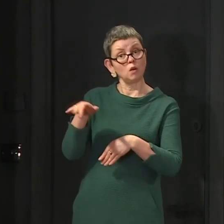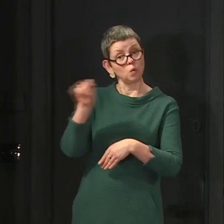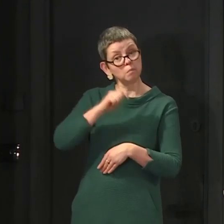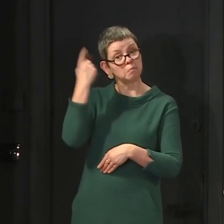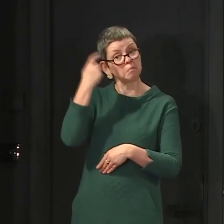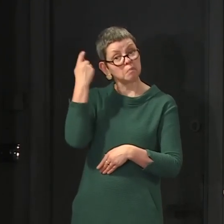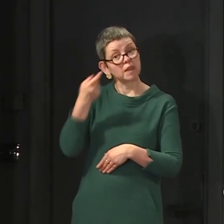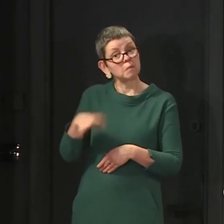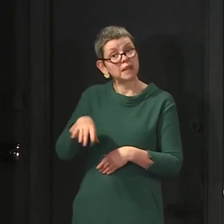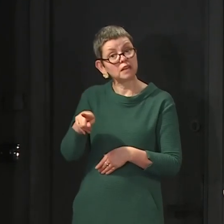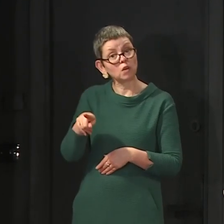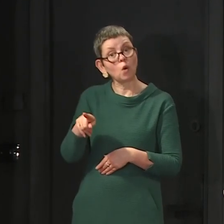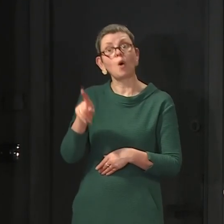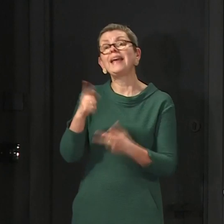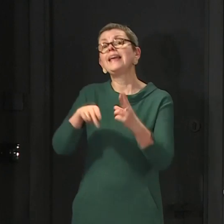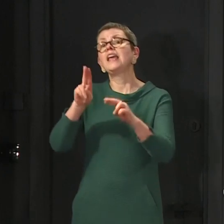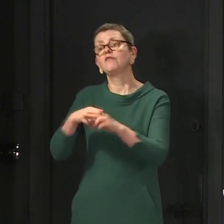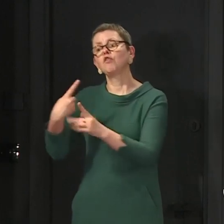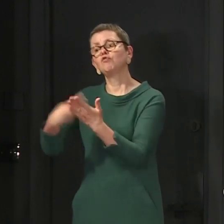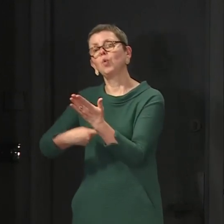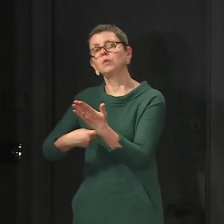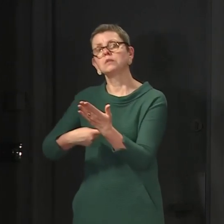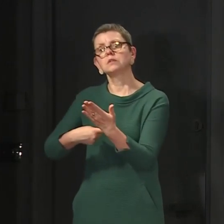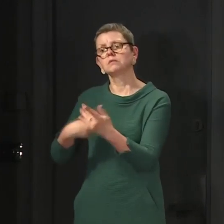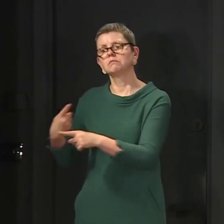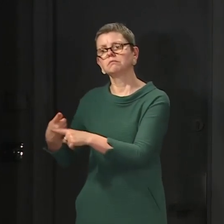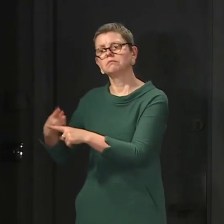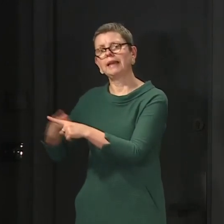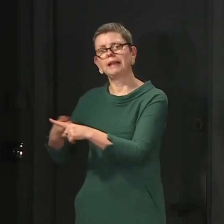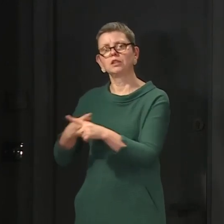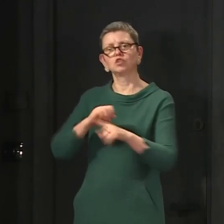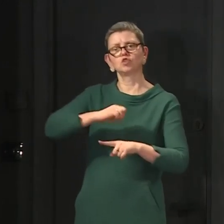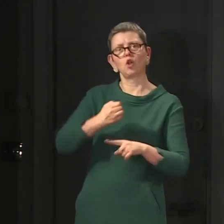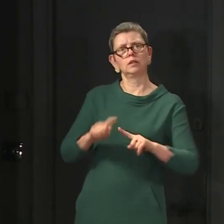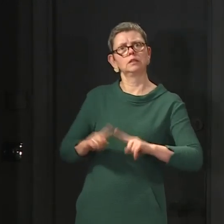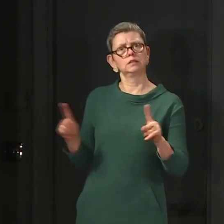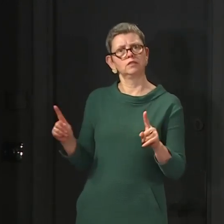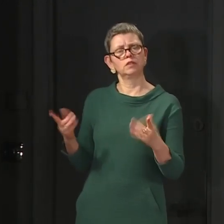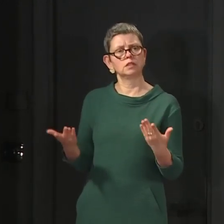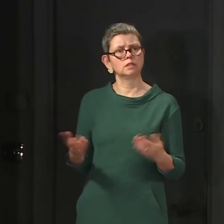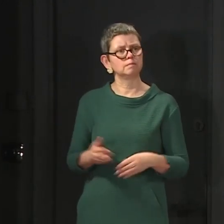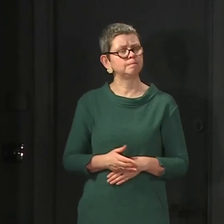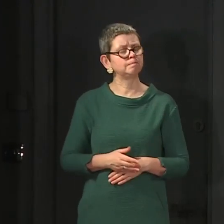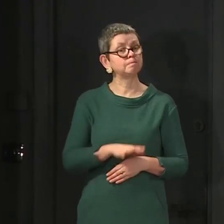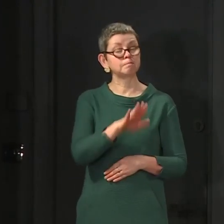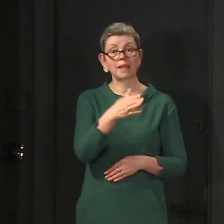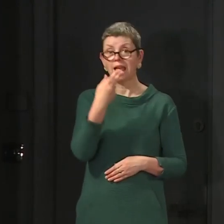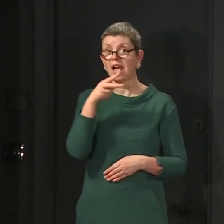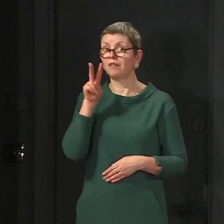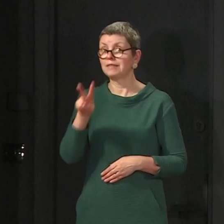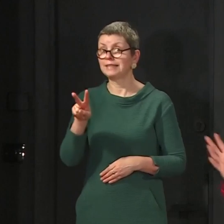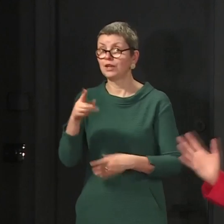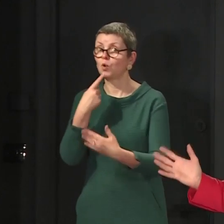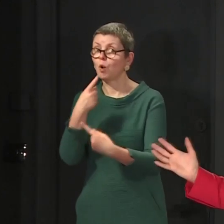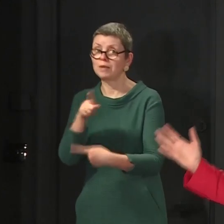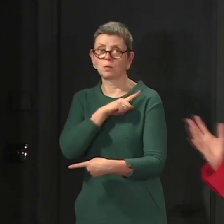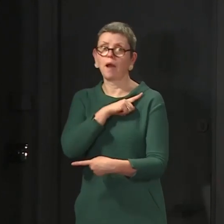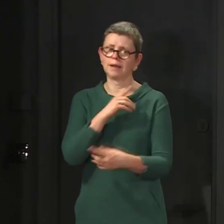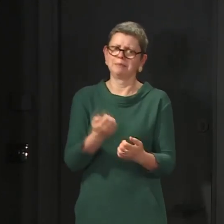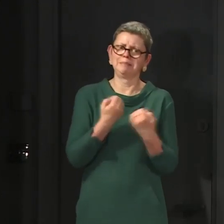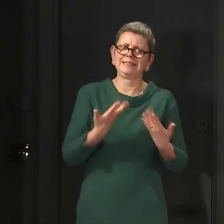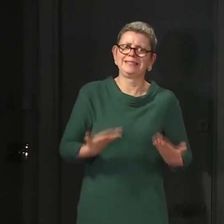considered if further divergence occurs? I've not seen those comments. I've been, as you can imagine, a bit busy today. The